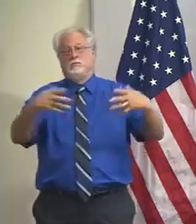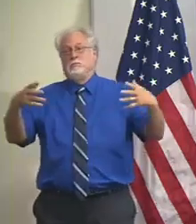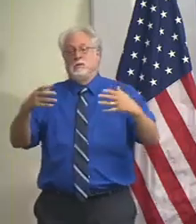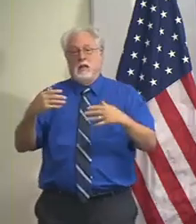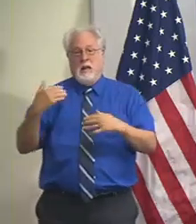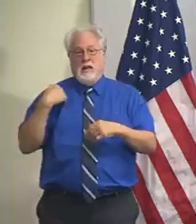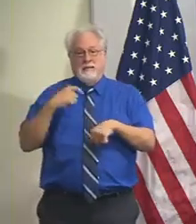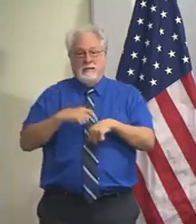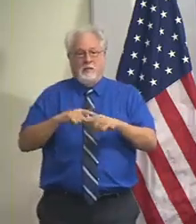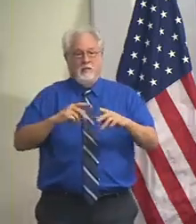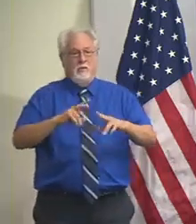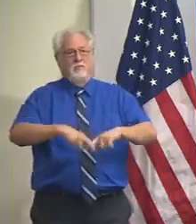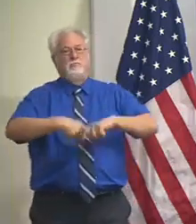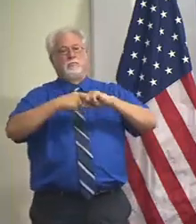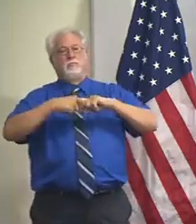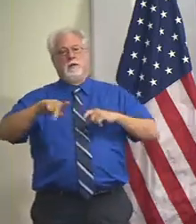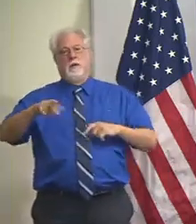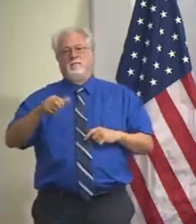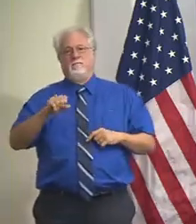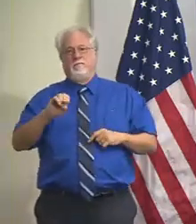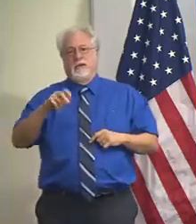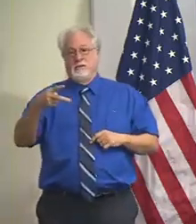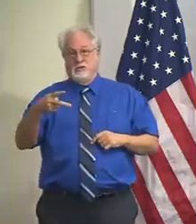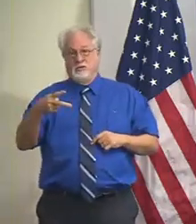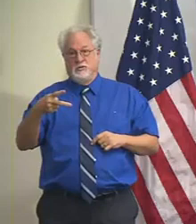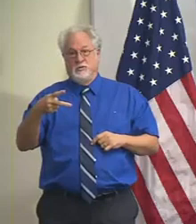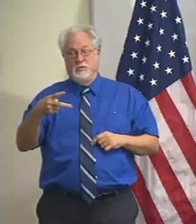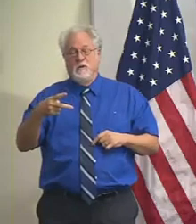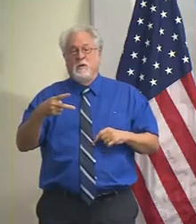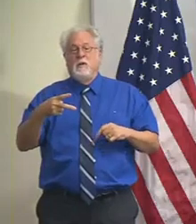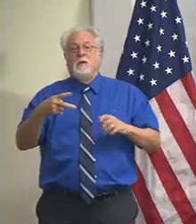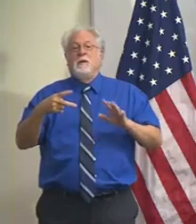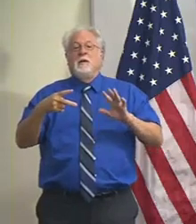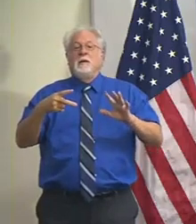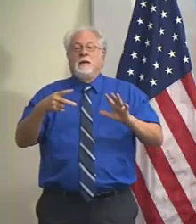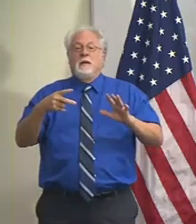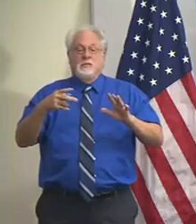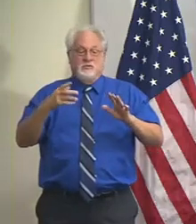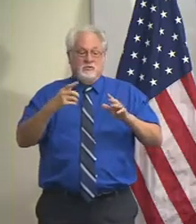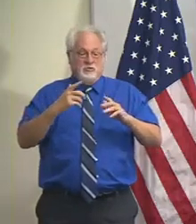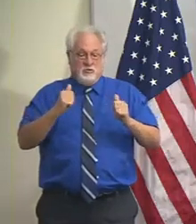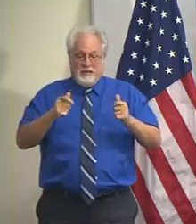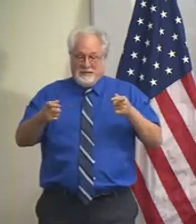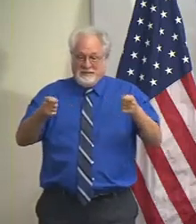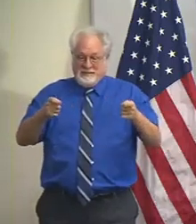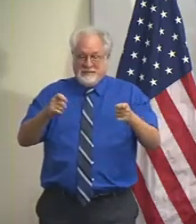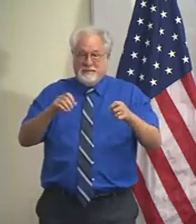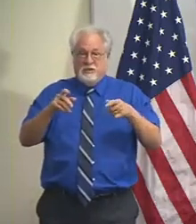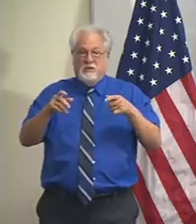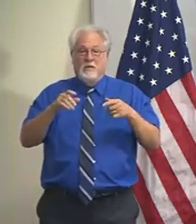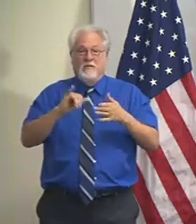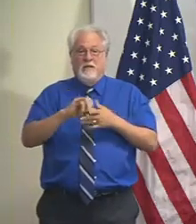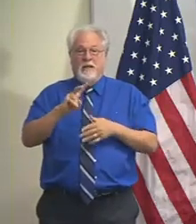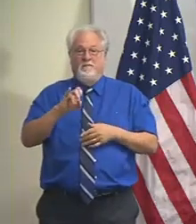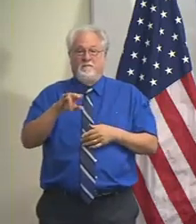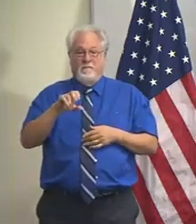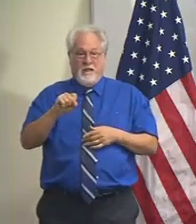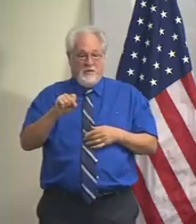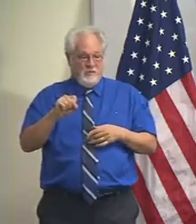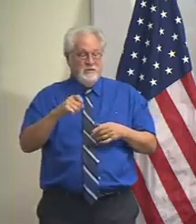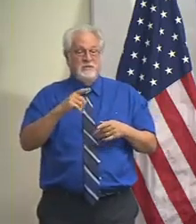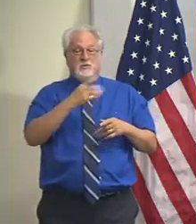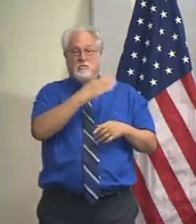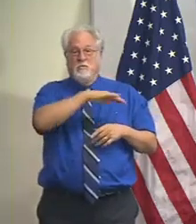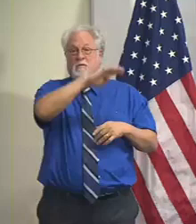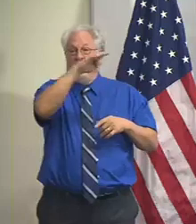to pause in phase 2, really try to get back in control of the virus to the degree that we could to flatten the